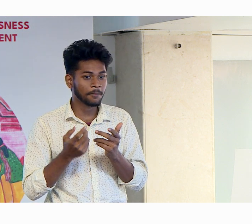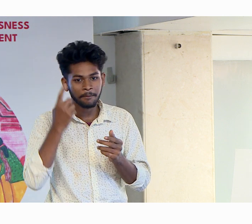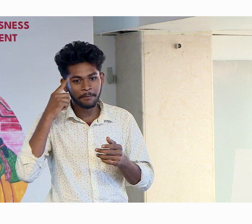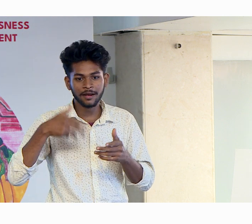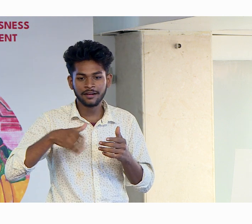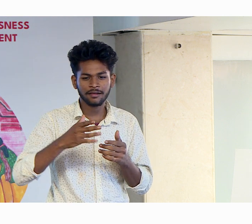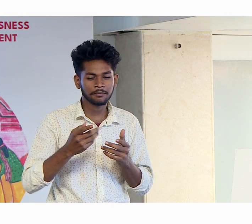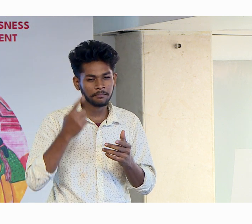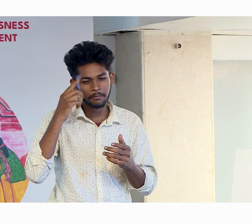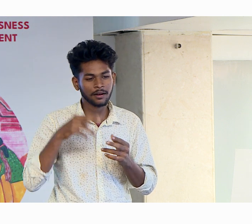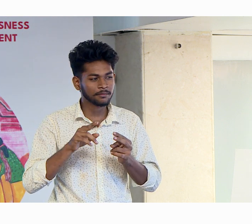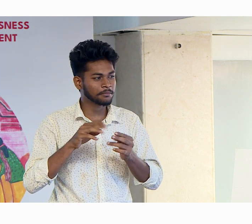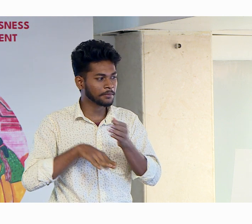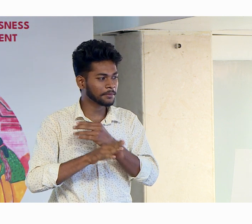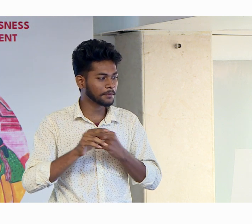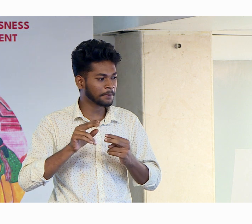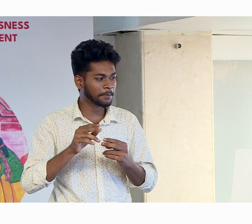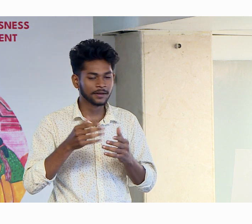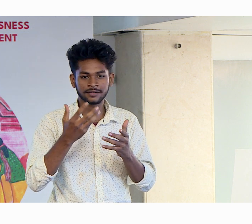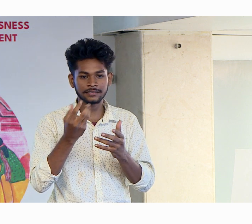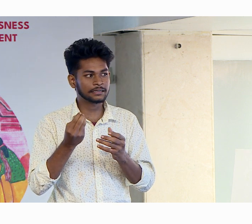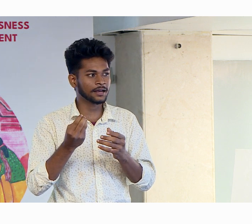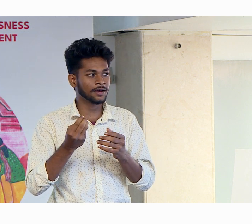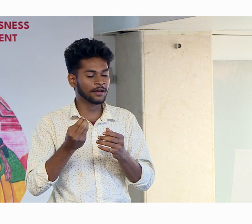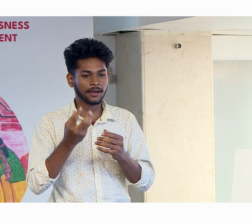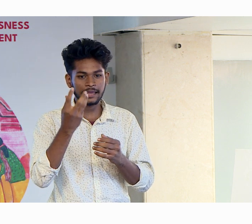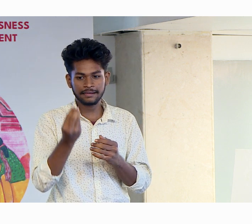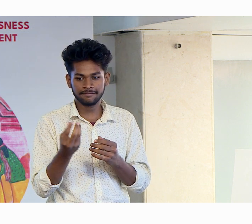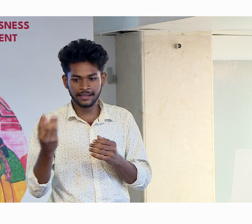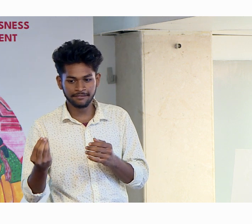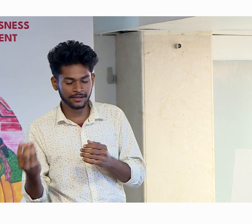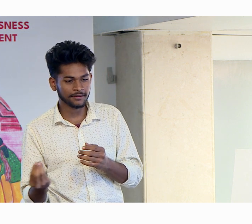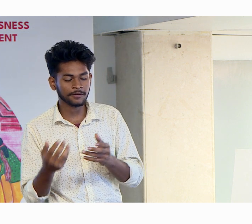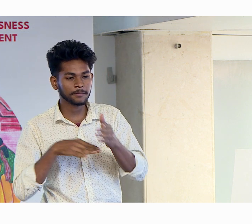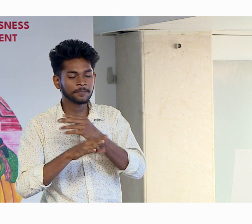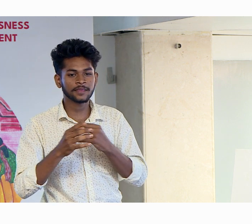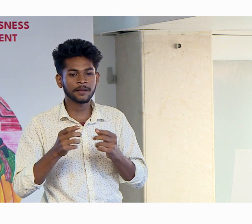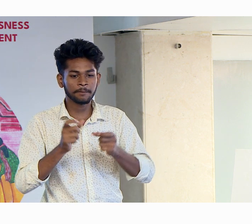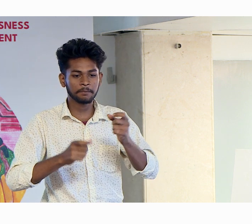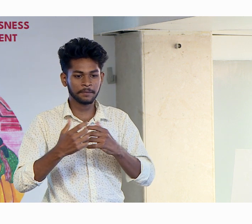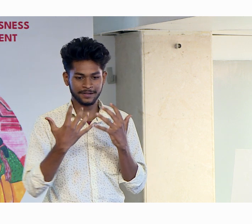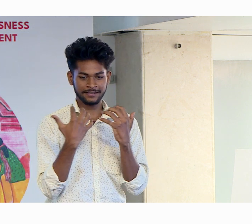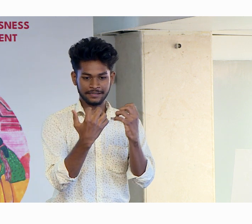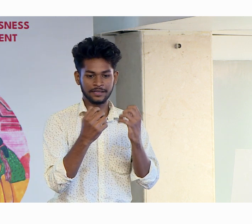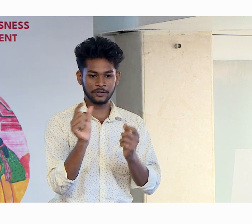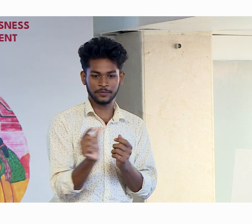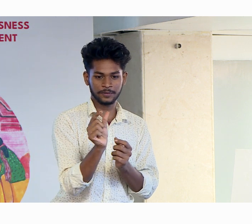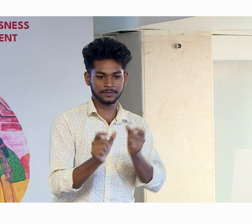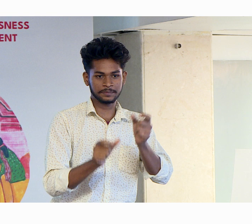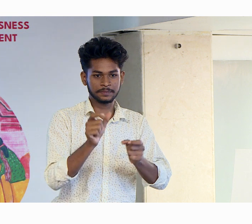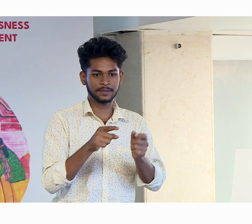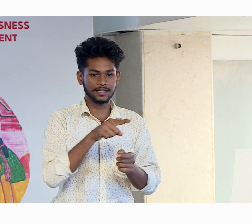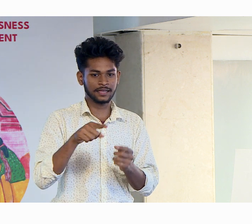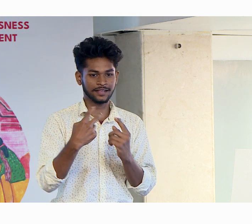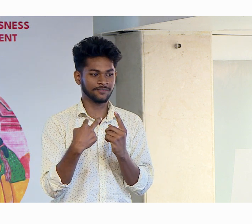views portrayed, the sort of national view or the local view or their own